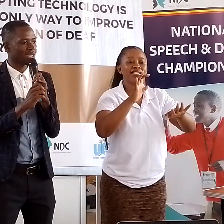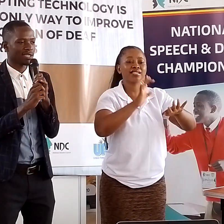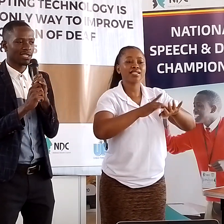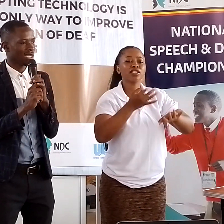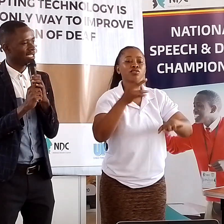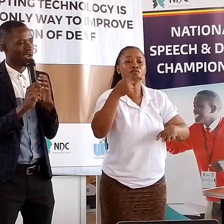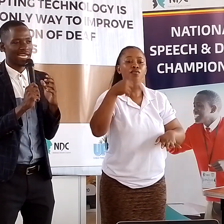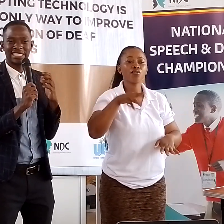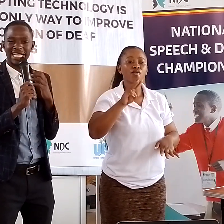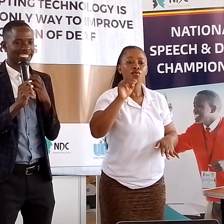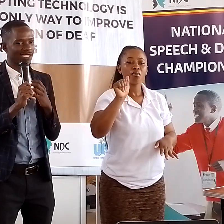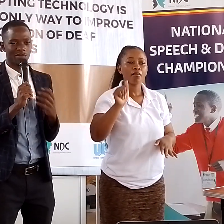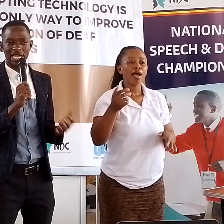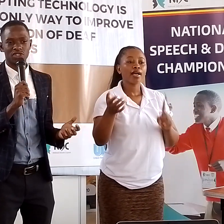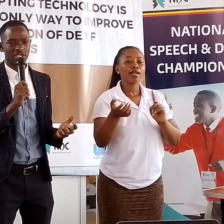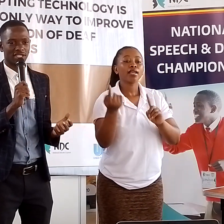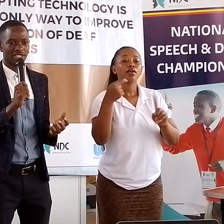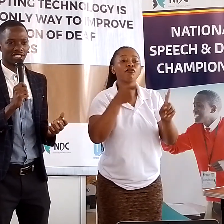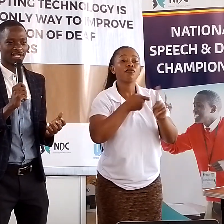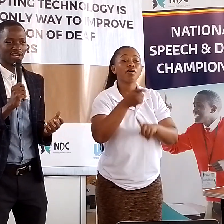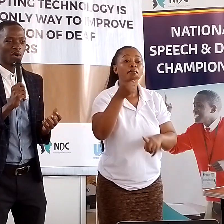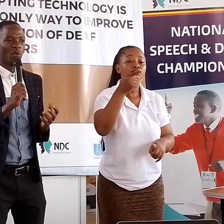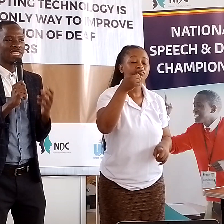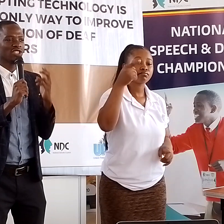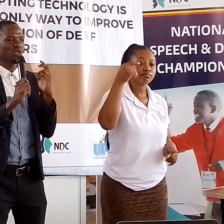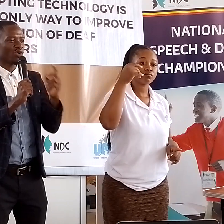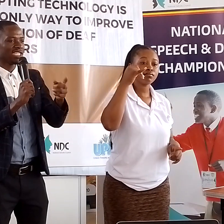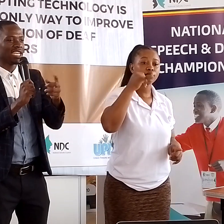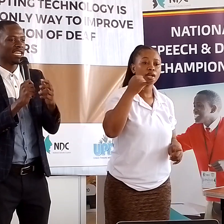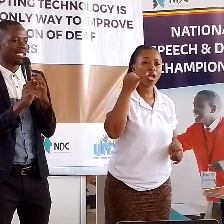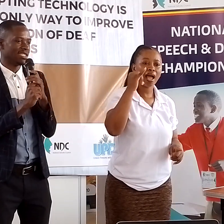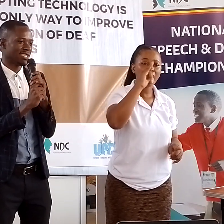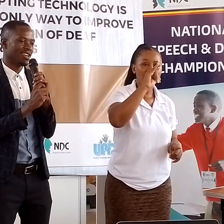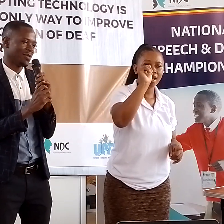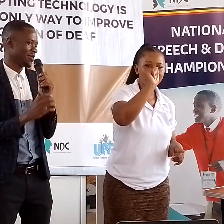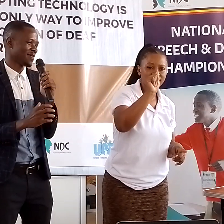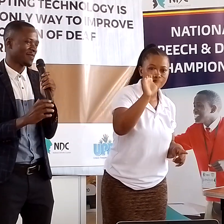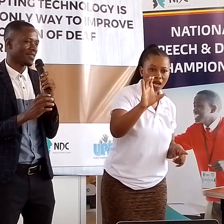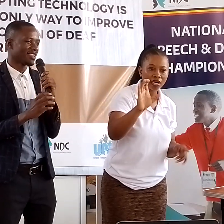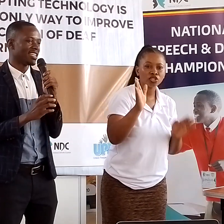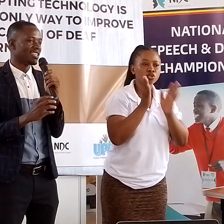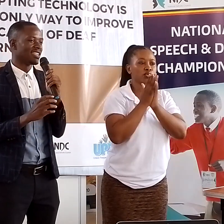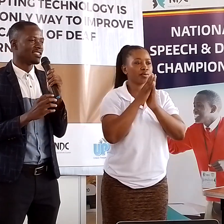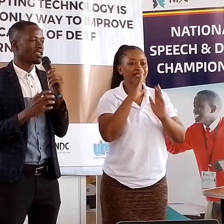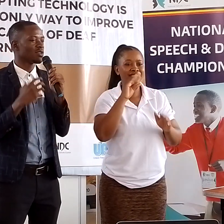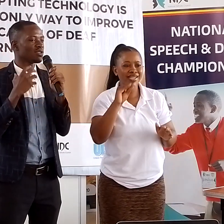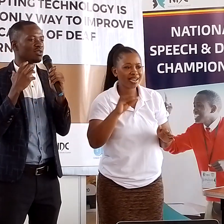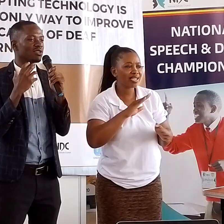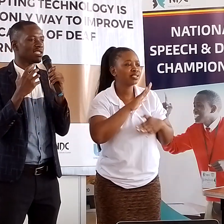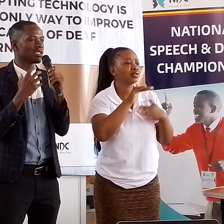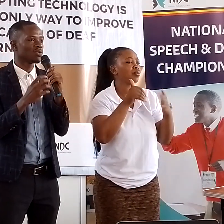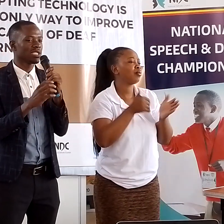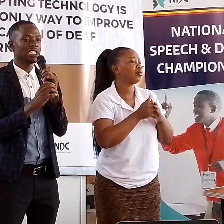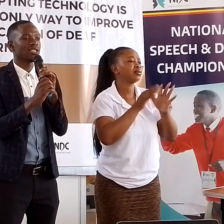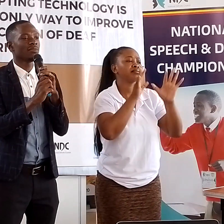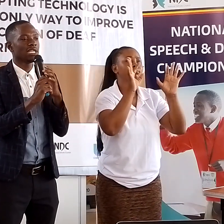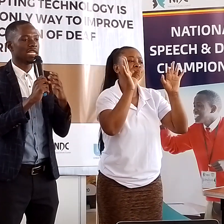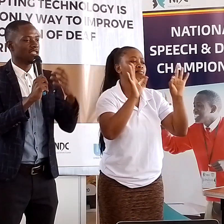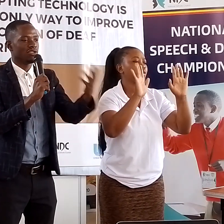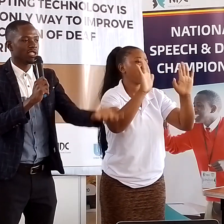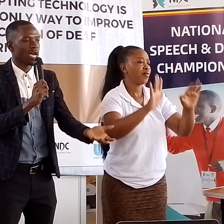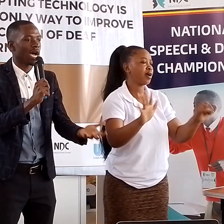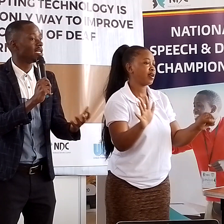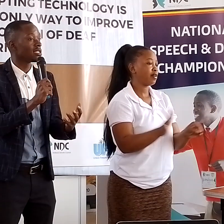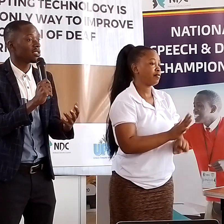Isaac, you can't just imagine. With the storytellers, those stories, we teach them